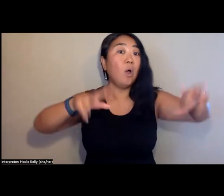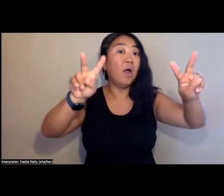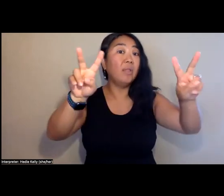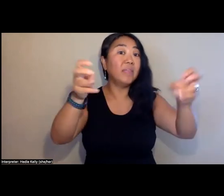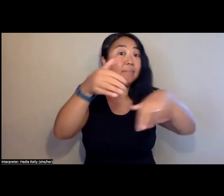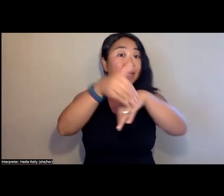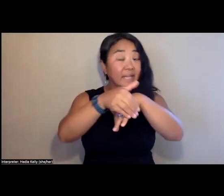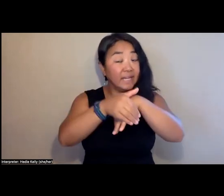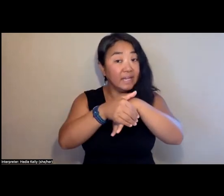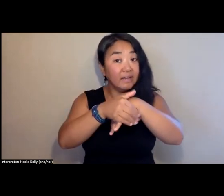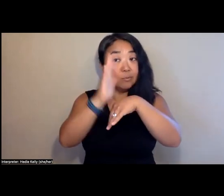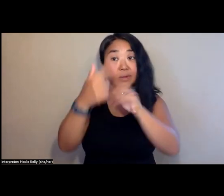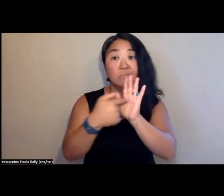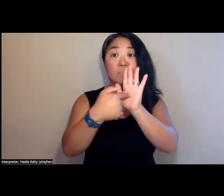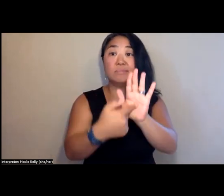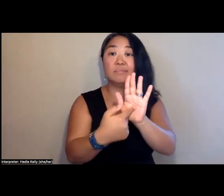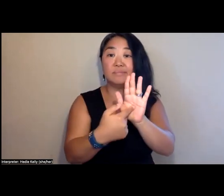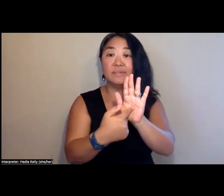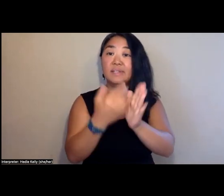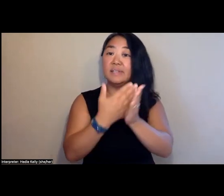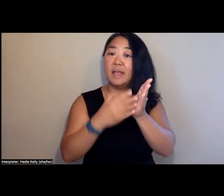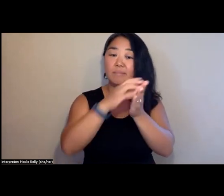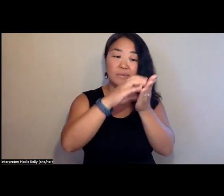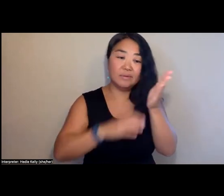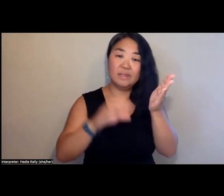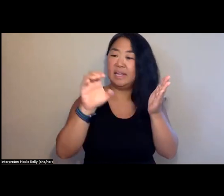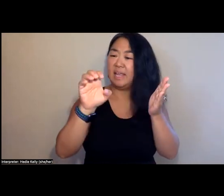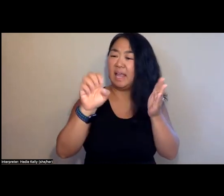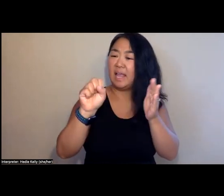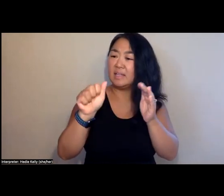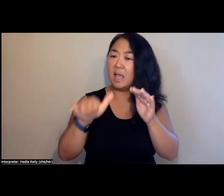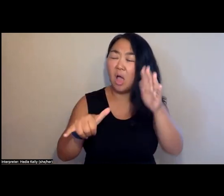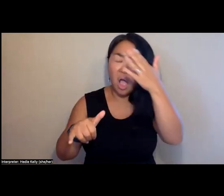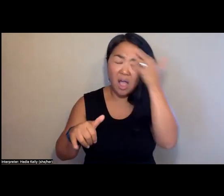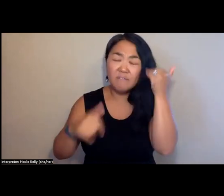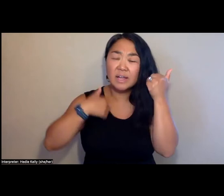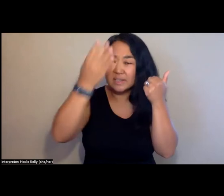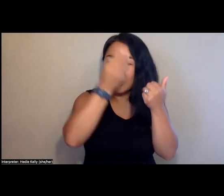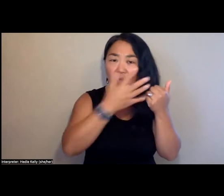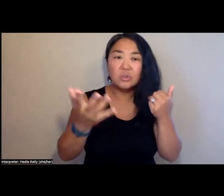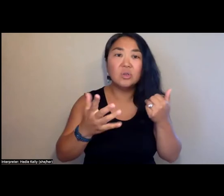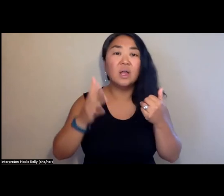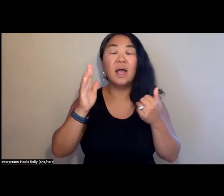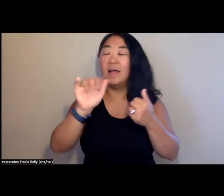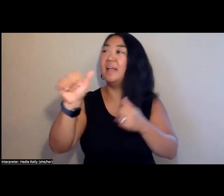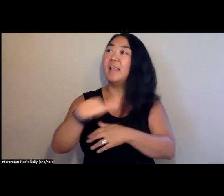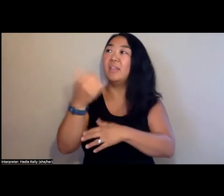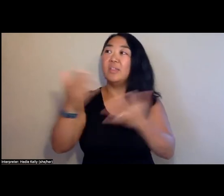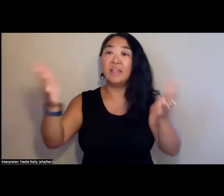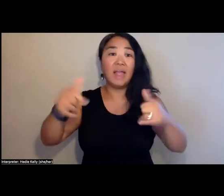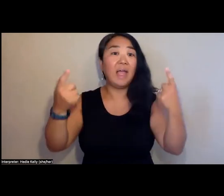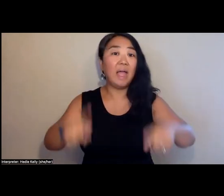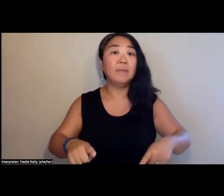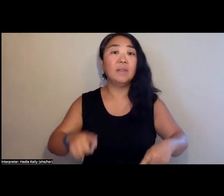will feature some of the essays from, oh, I didn't even tell you about that yet. Ways of Walking is another thing that happened this year, an